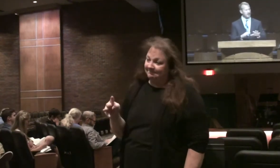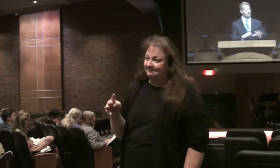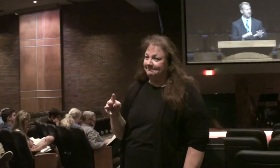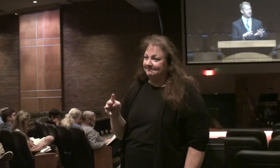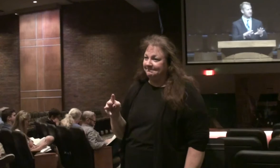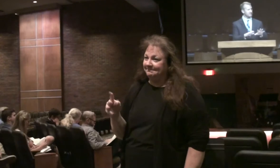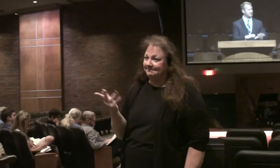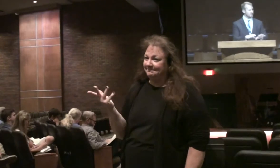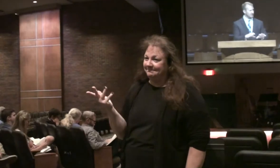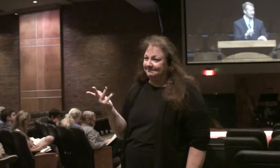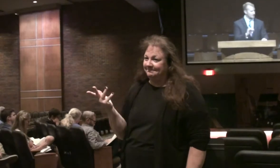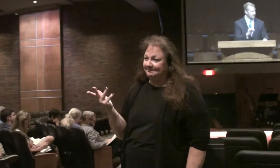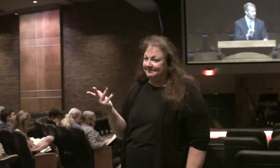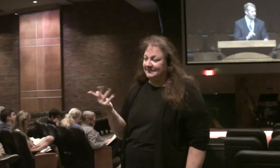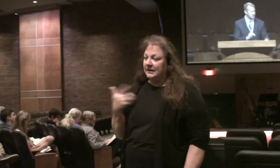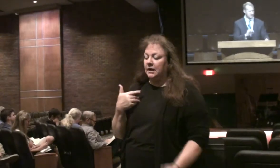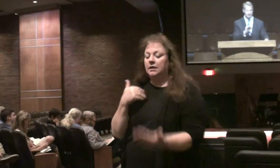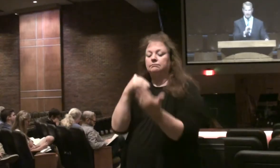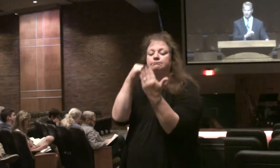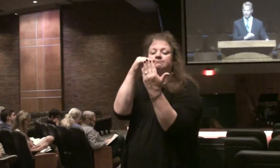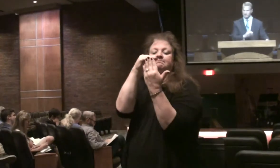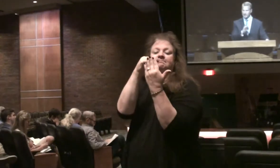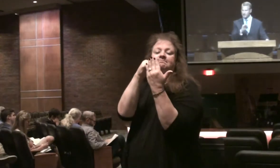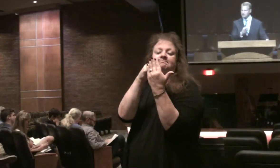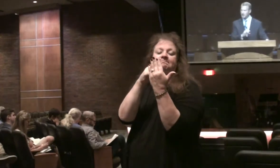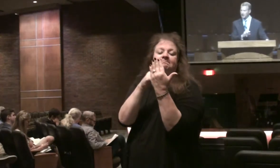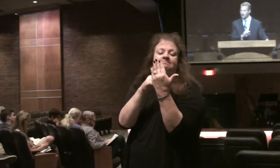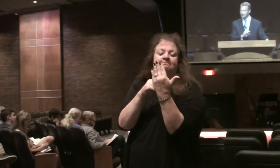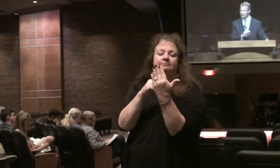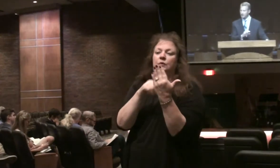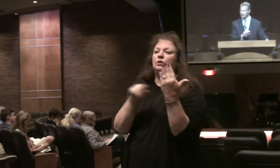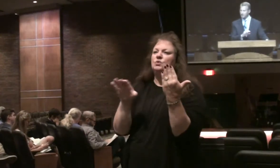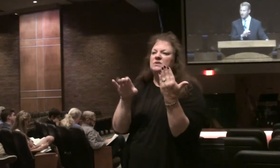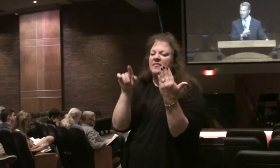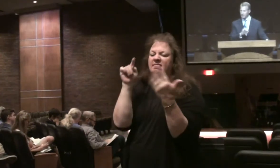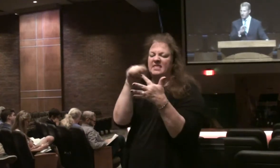Taking into account, as it's not keeping a ledger, keeping books, keeping track.